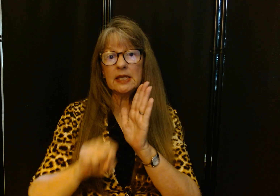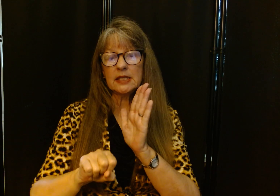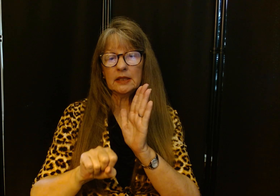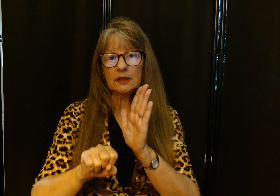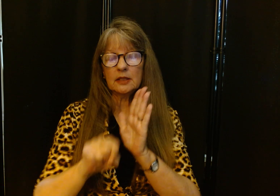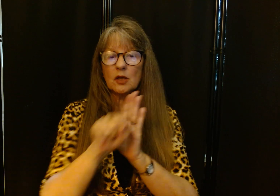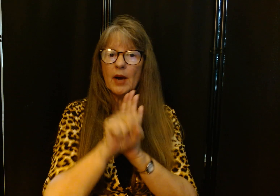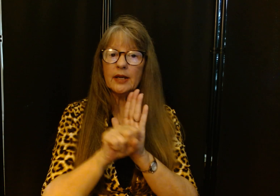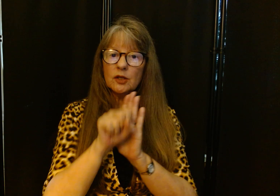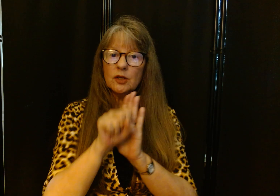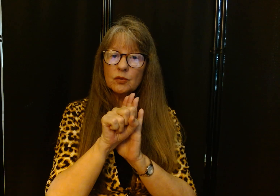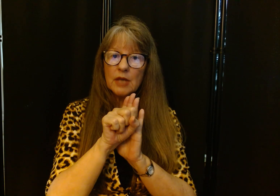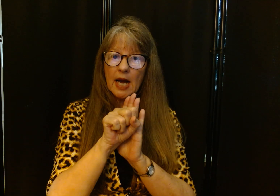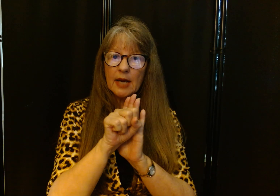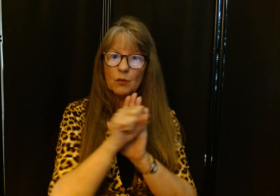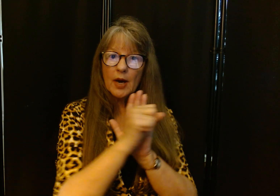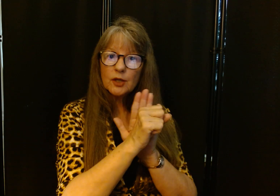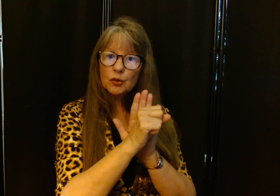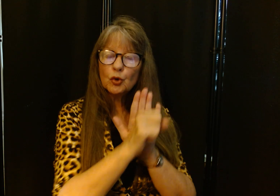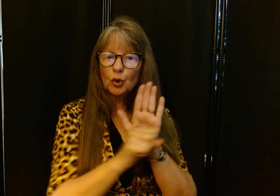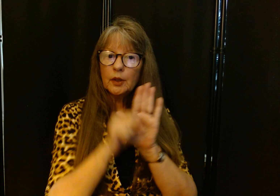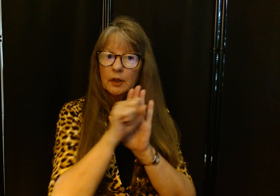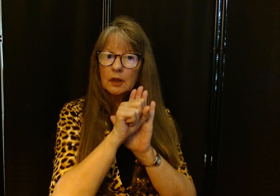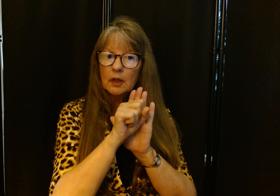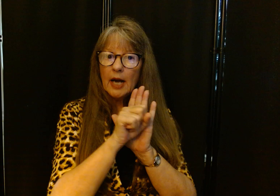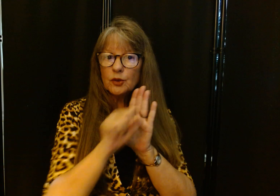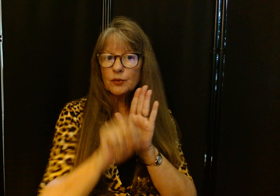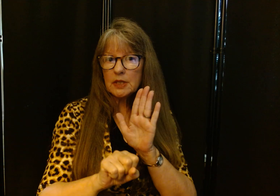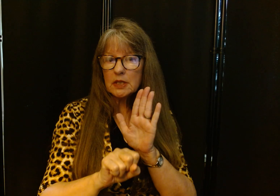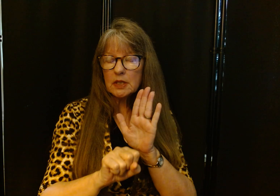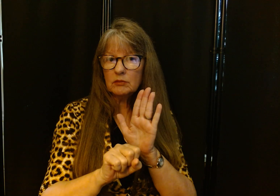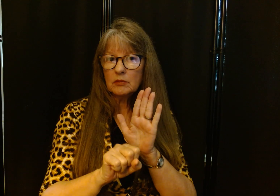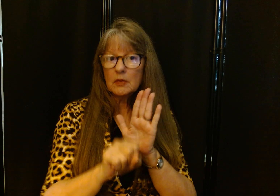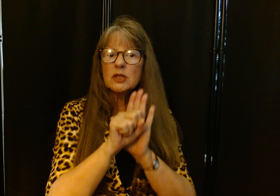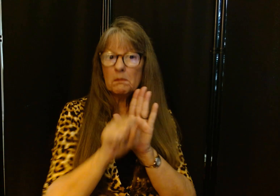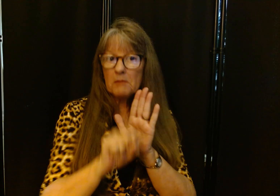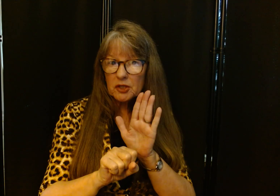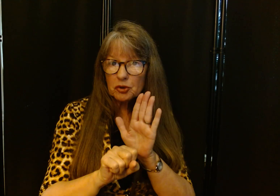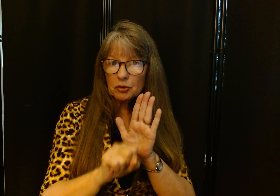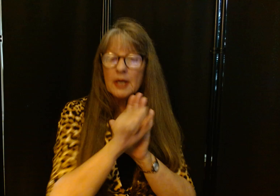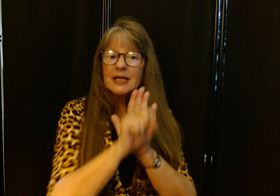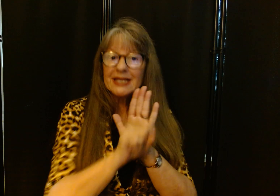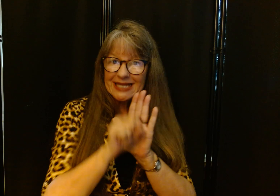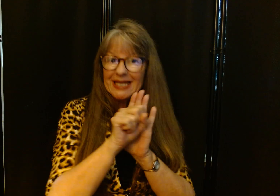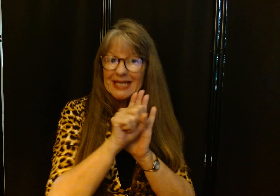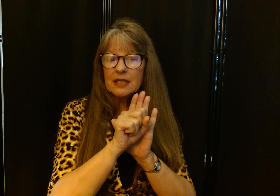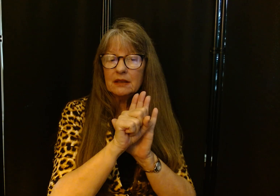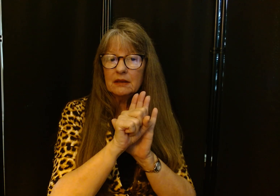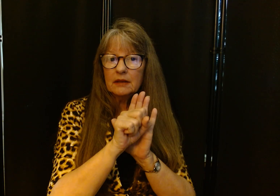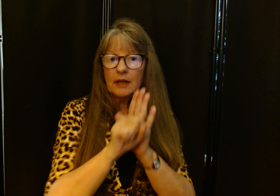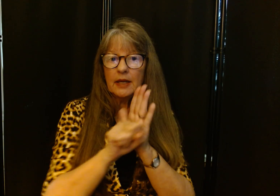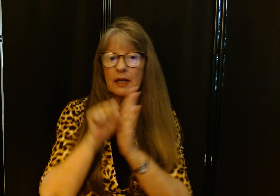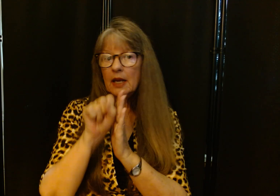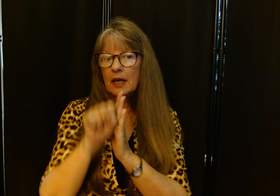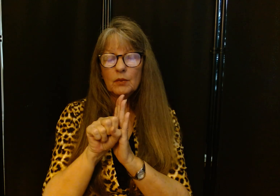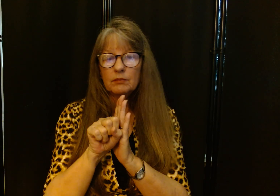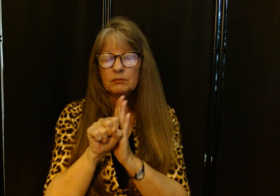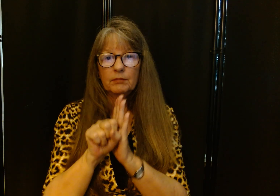Season. So I didn't do time-wise. You could. I do season, semester, season, and it would people